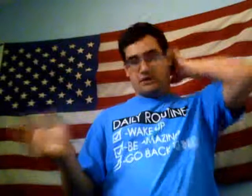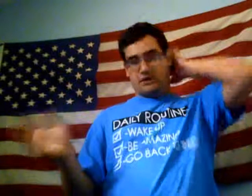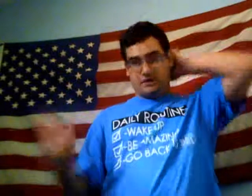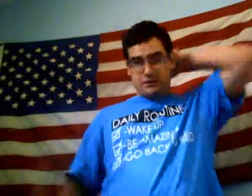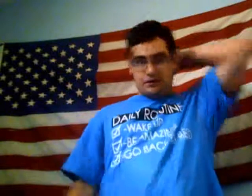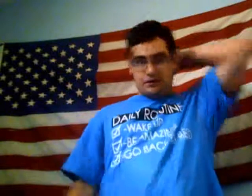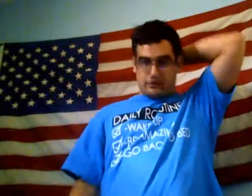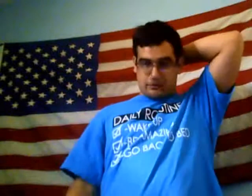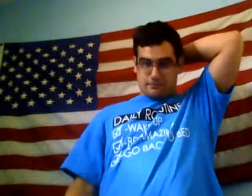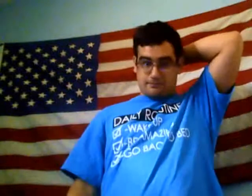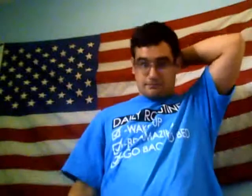1909.